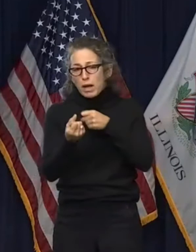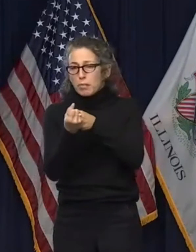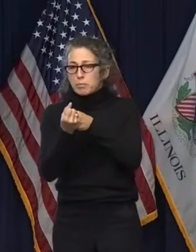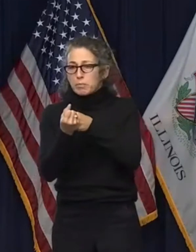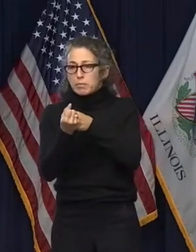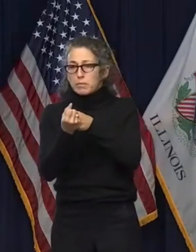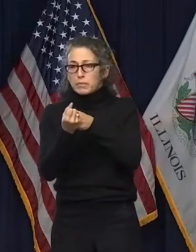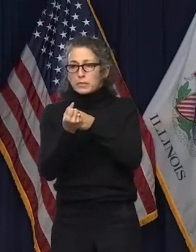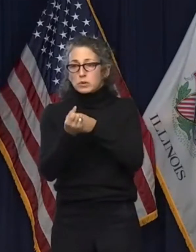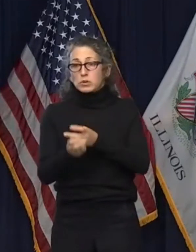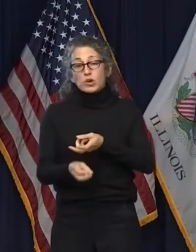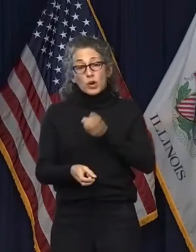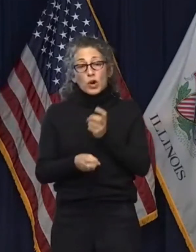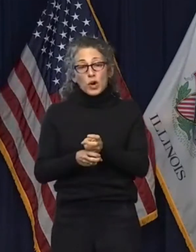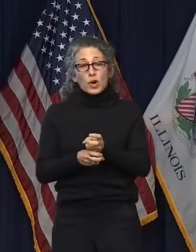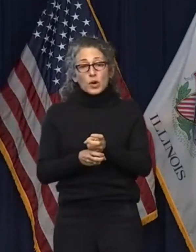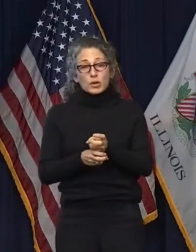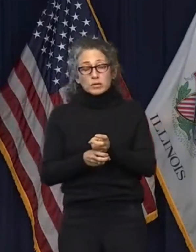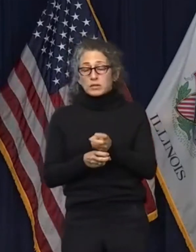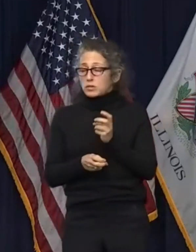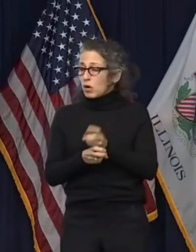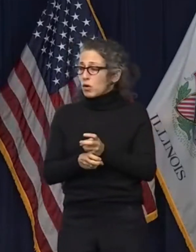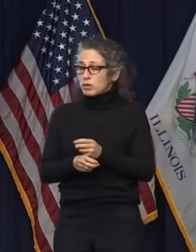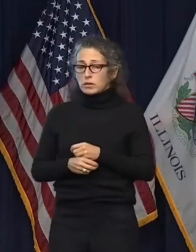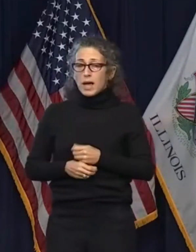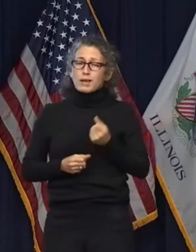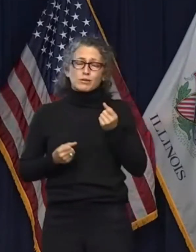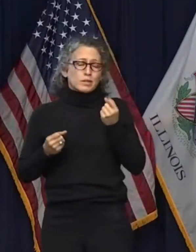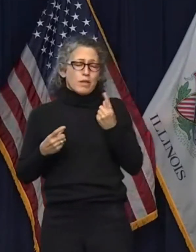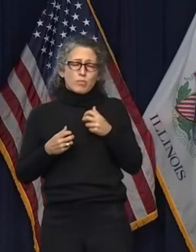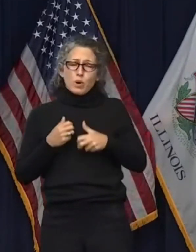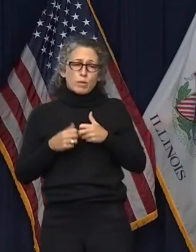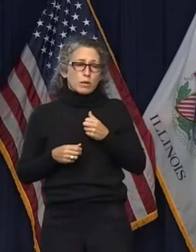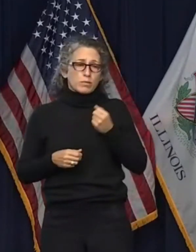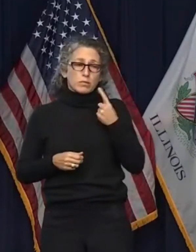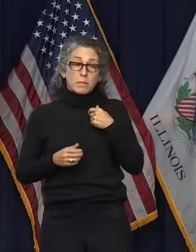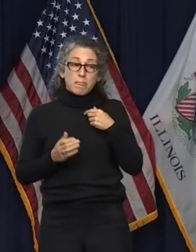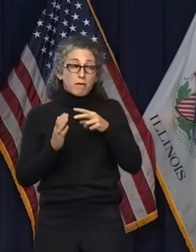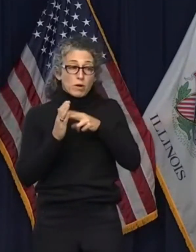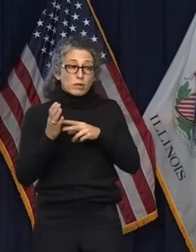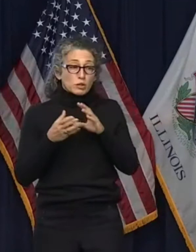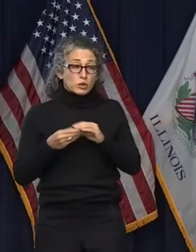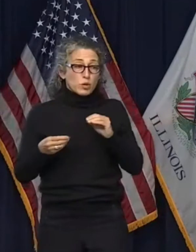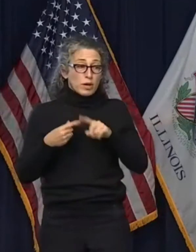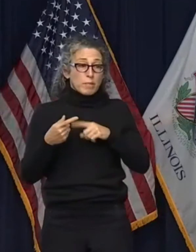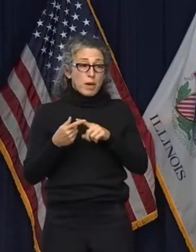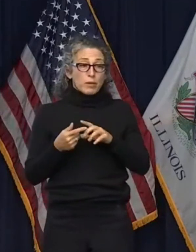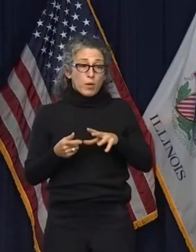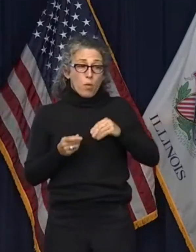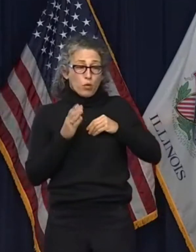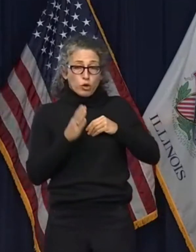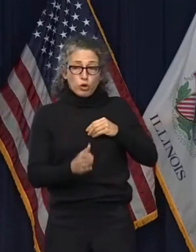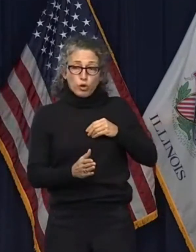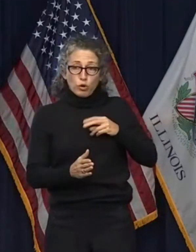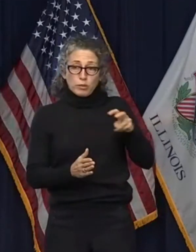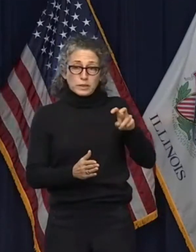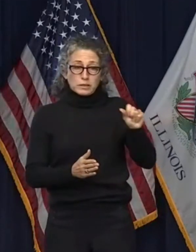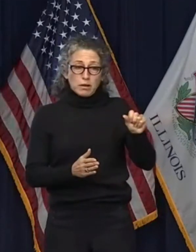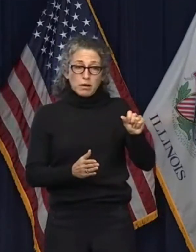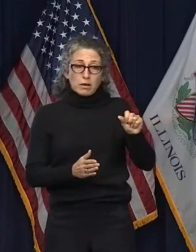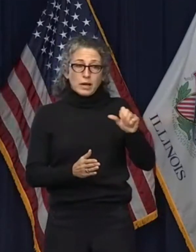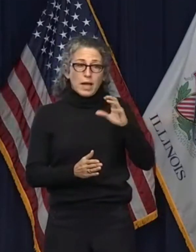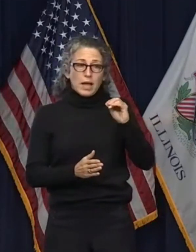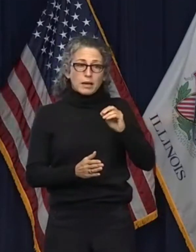very difficult in some places. And I understand the plight. Listen, I read the story about the owners and the difficulty of